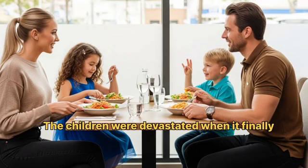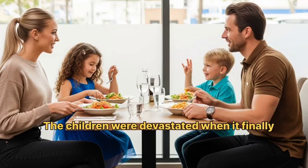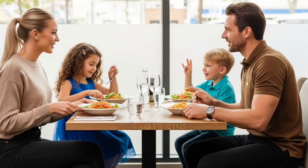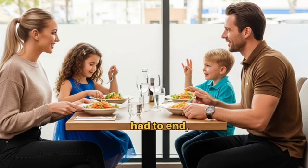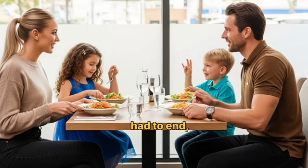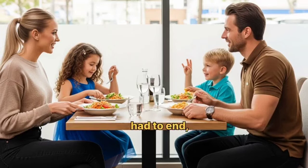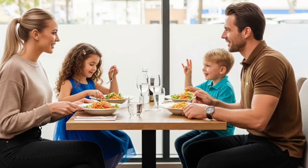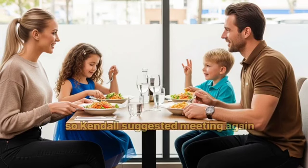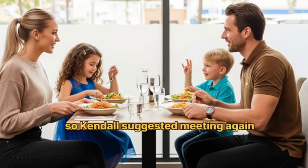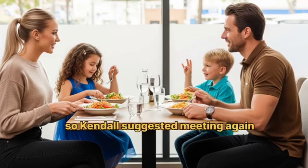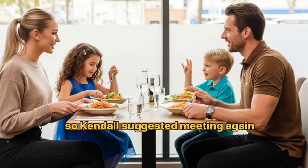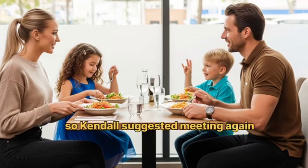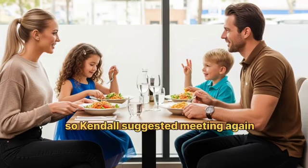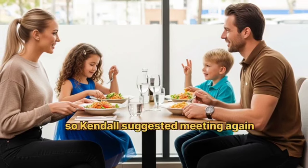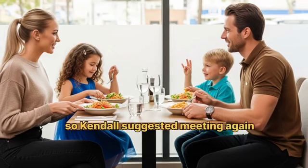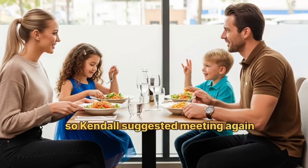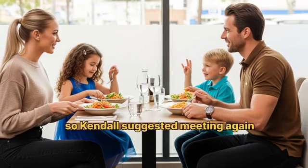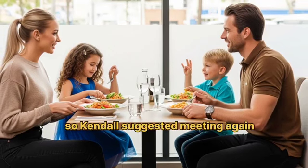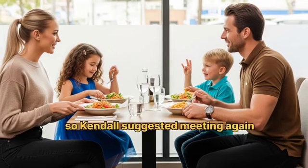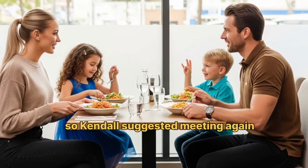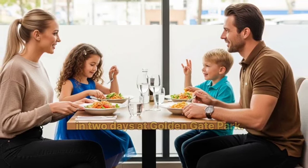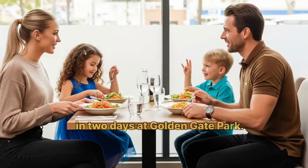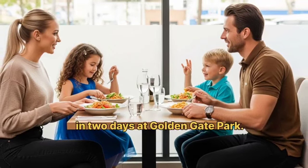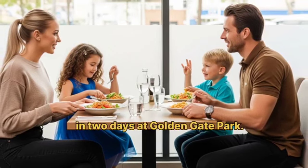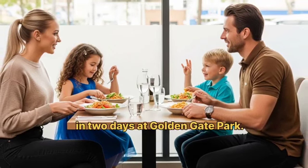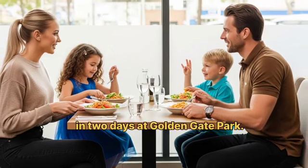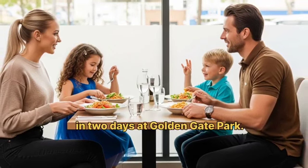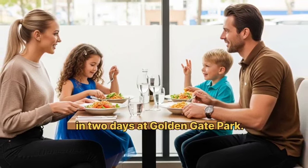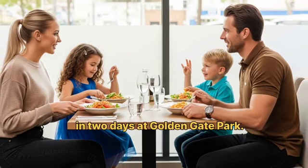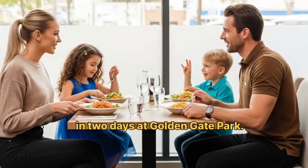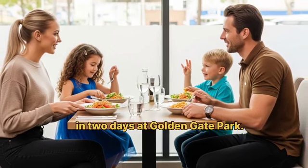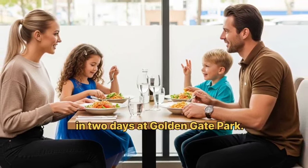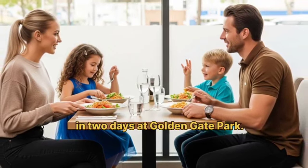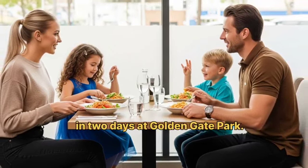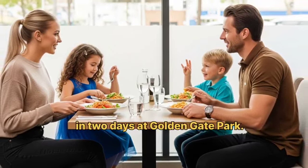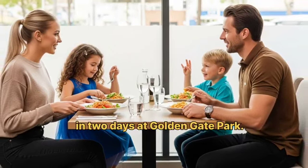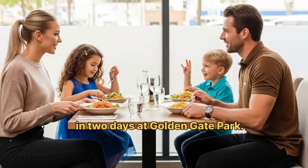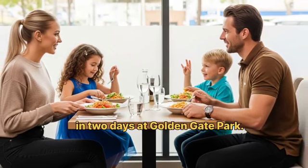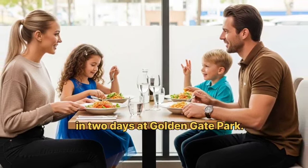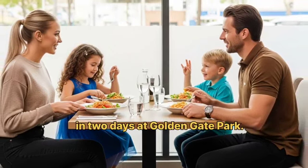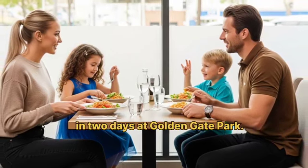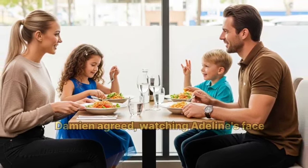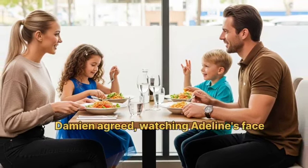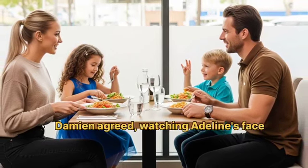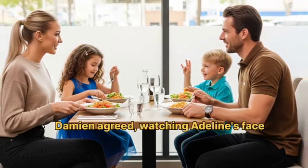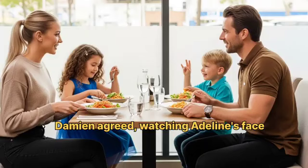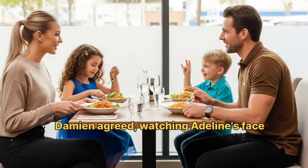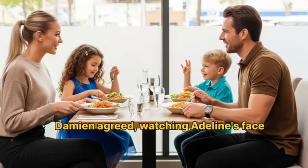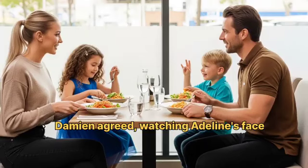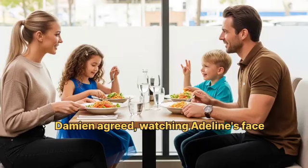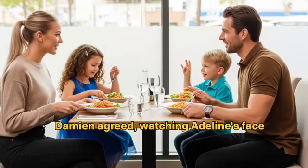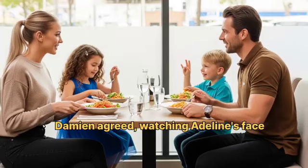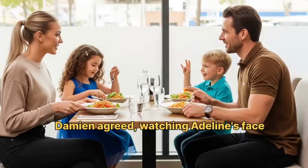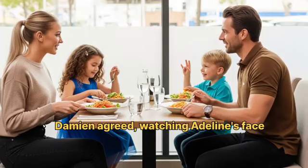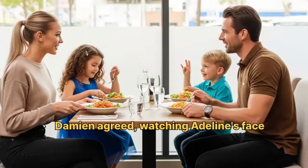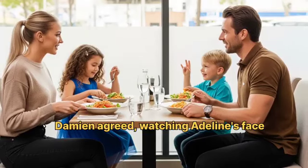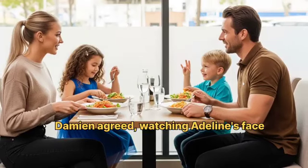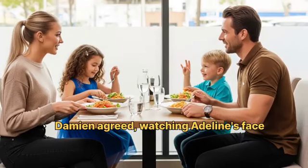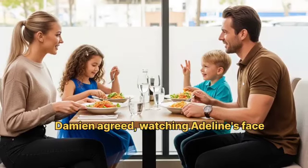to end, so Kendall suggested meeting again in 2 days at Golden Gate Park. Damien agreed, watching Adeline's face